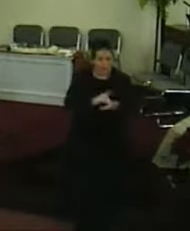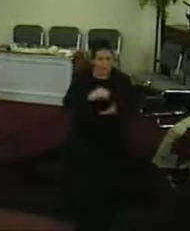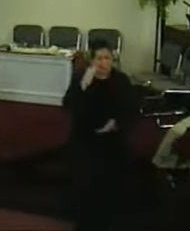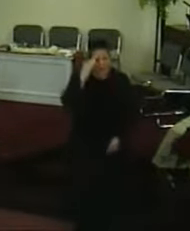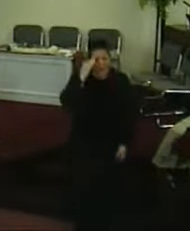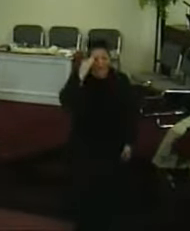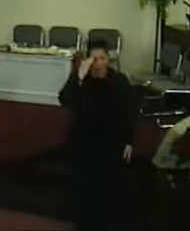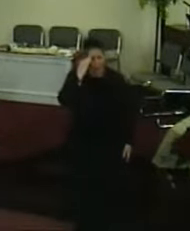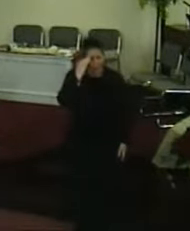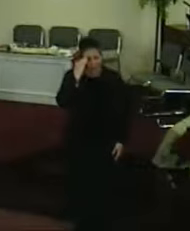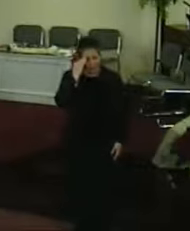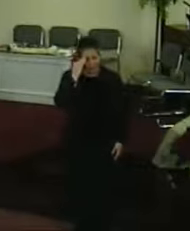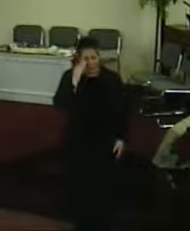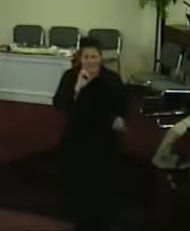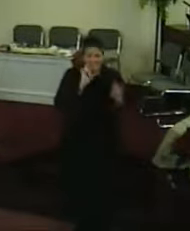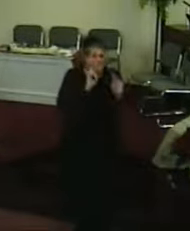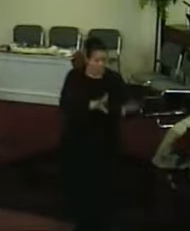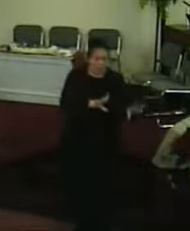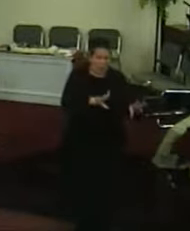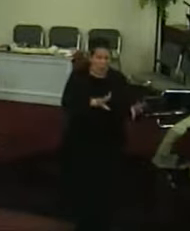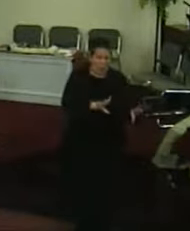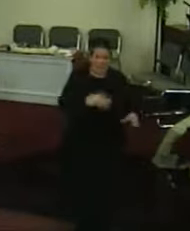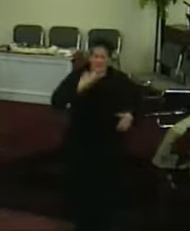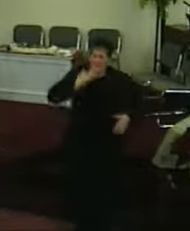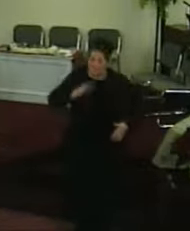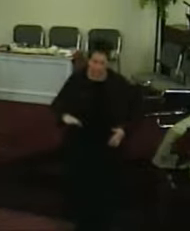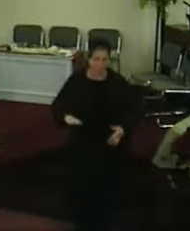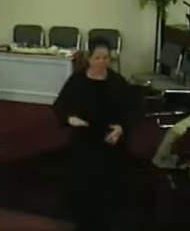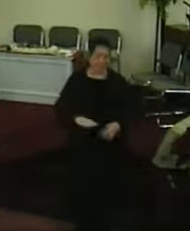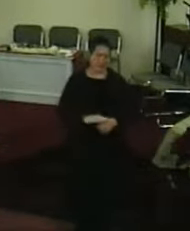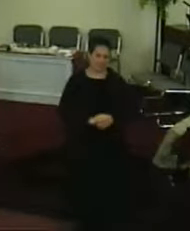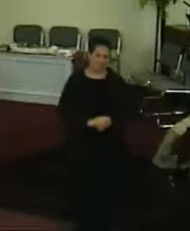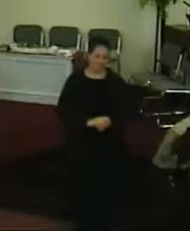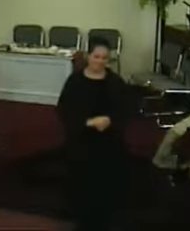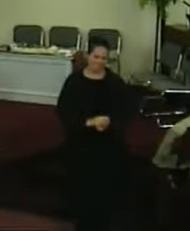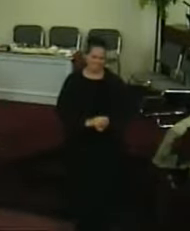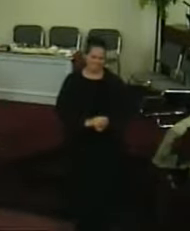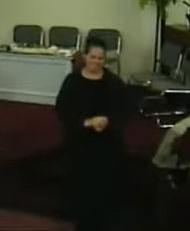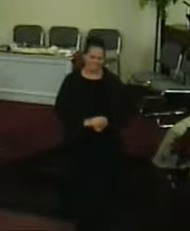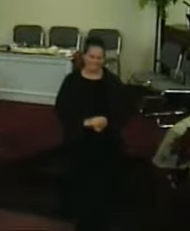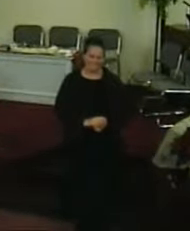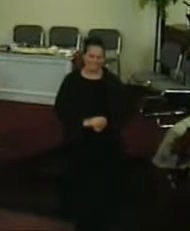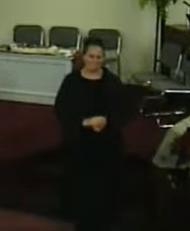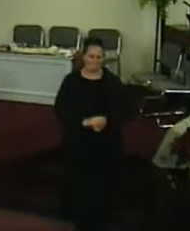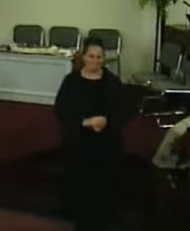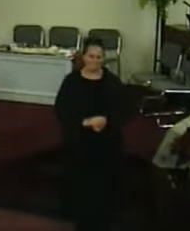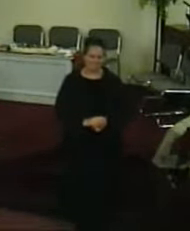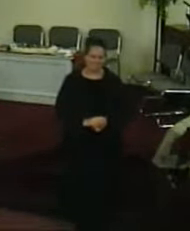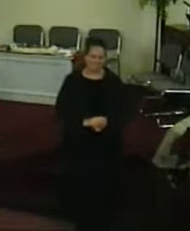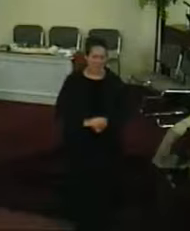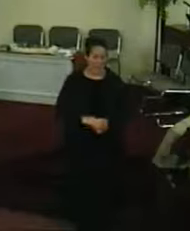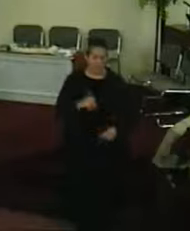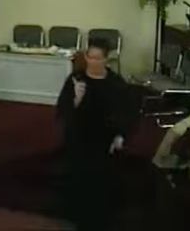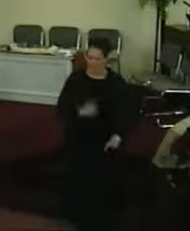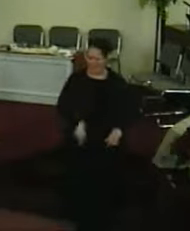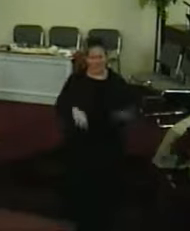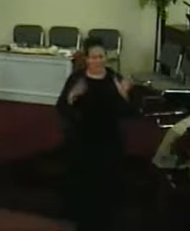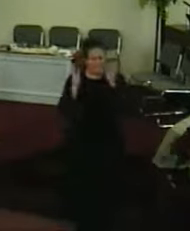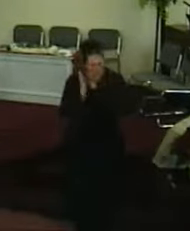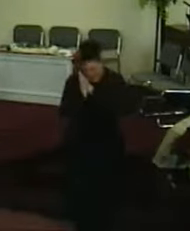manual. It's terrible. It's bad. And we can't hardly sleep at night.